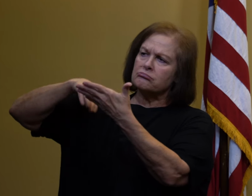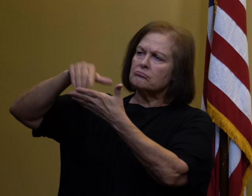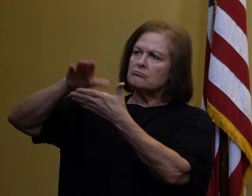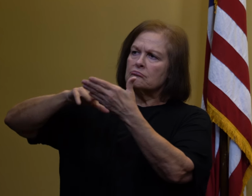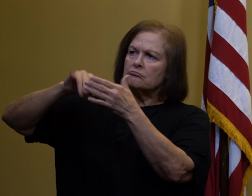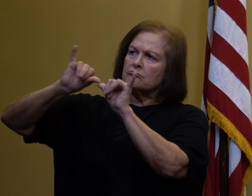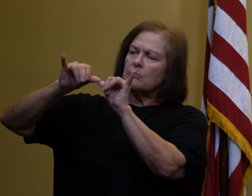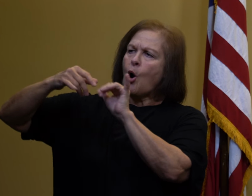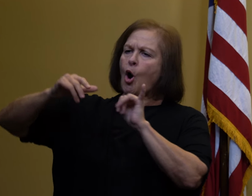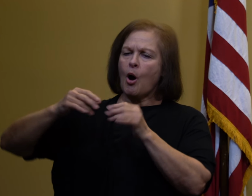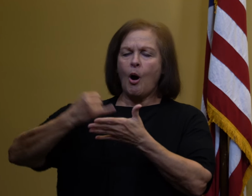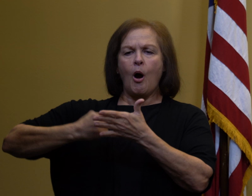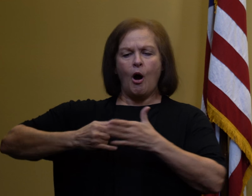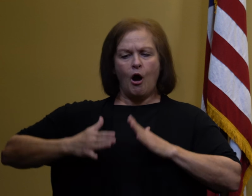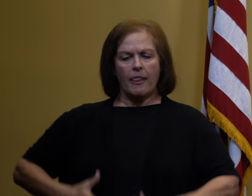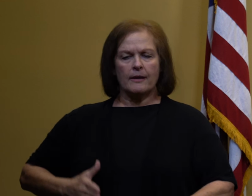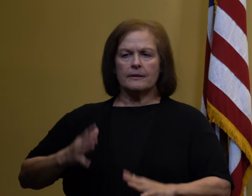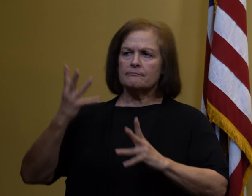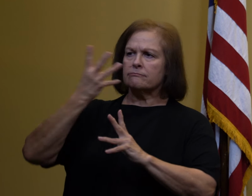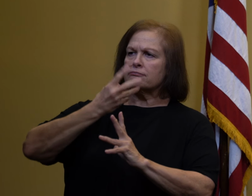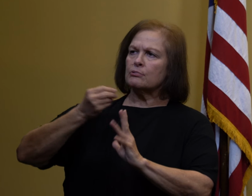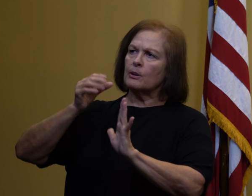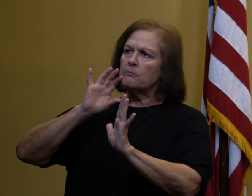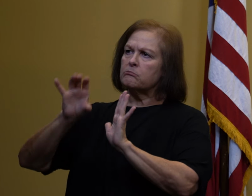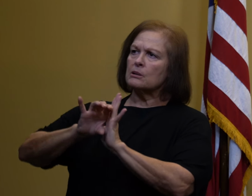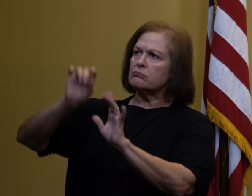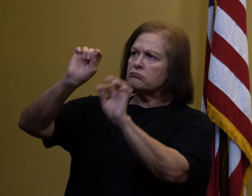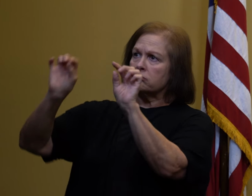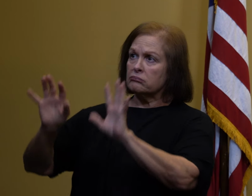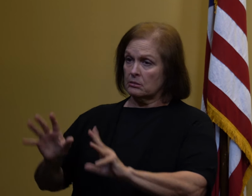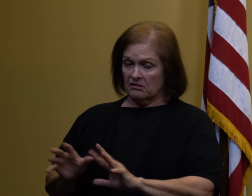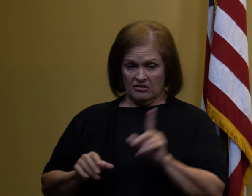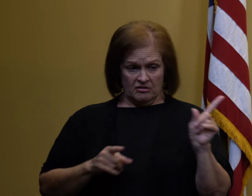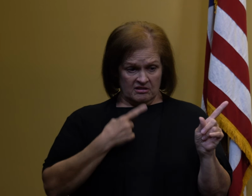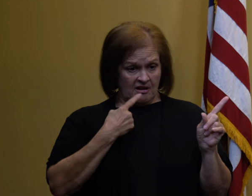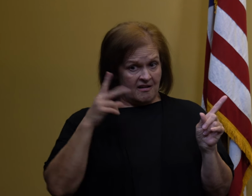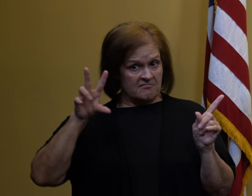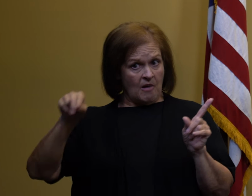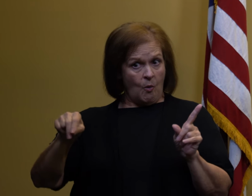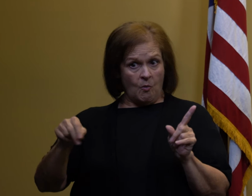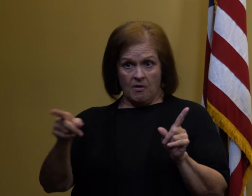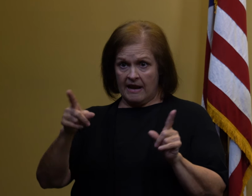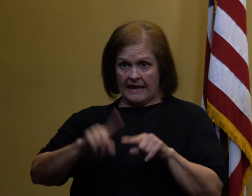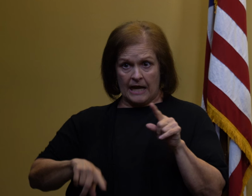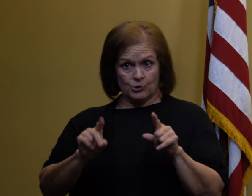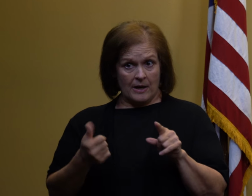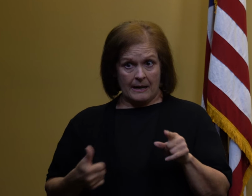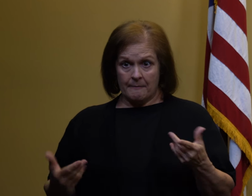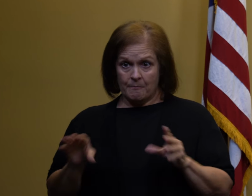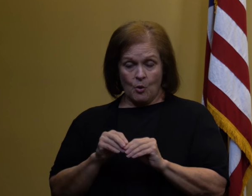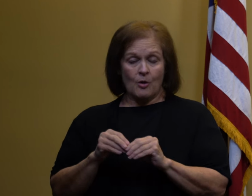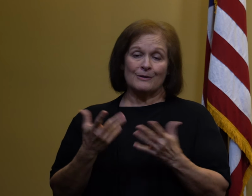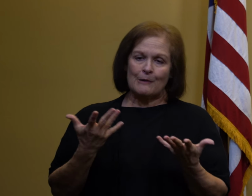hired a street artist to do that, are they going to be able to ask not to be painted over? Well, first of all, culture is a part of